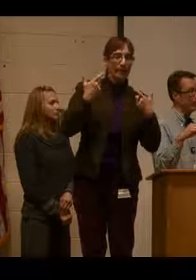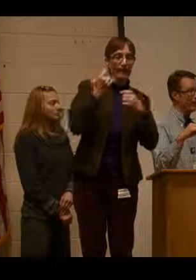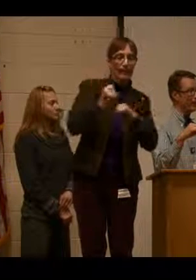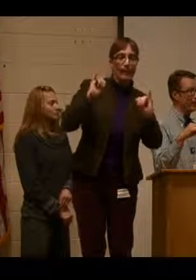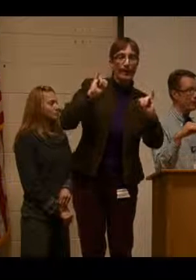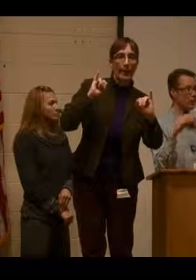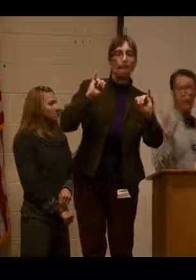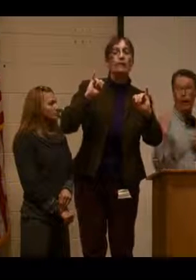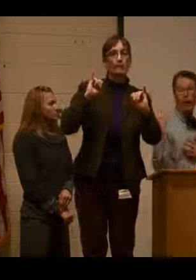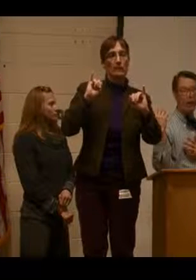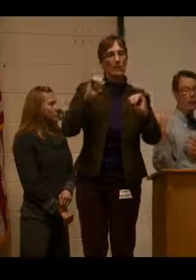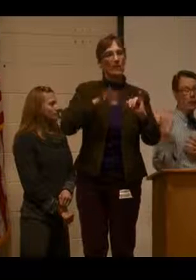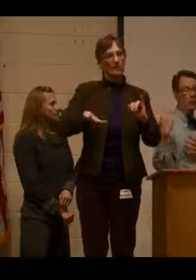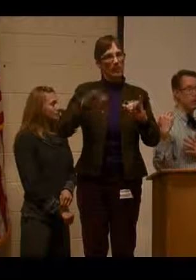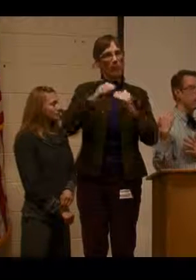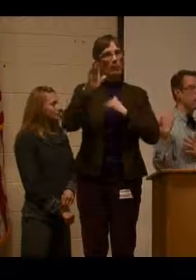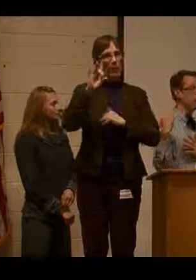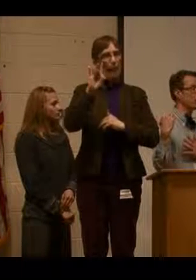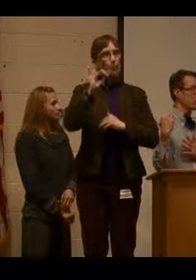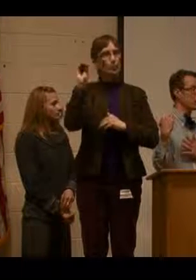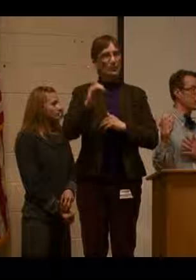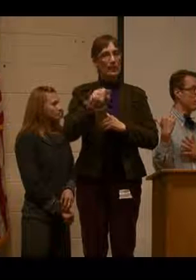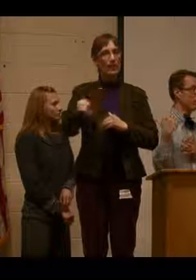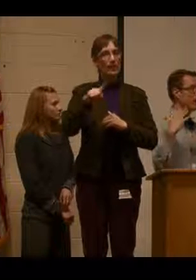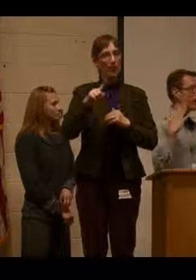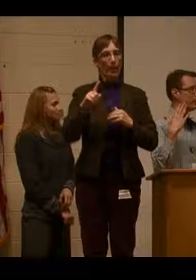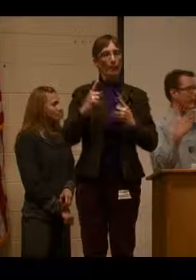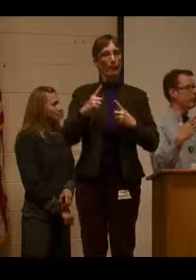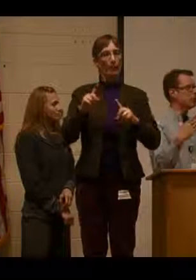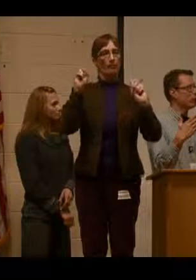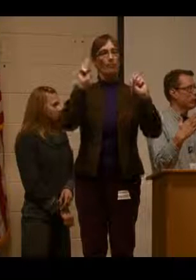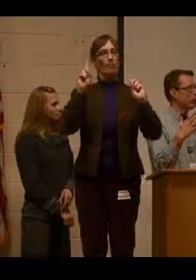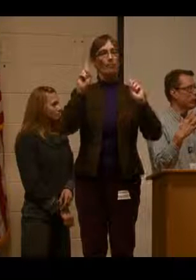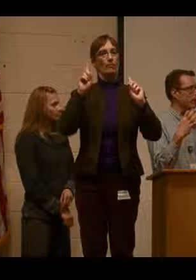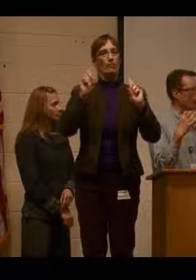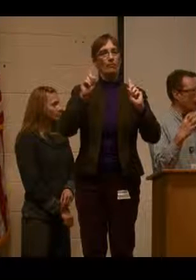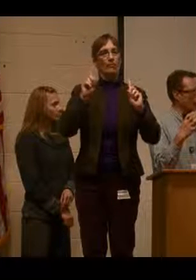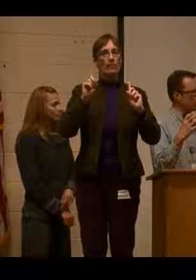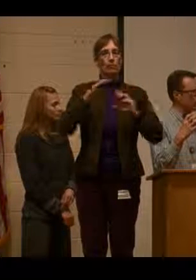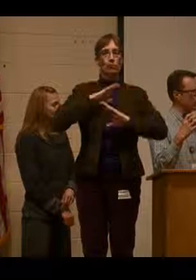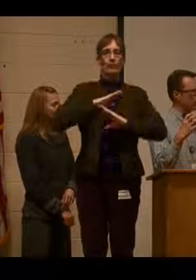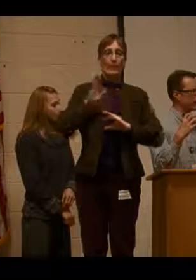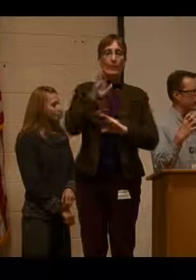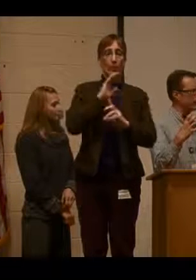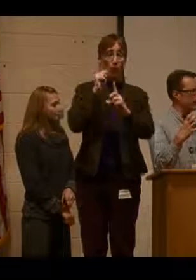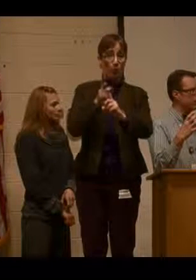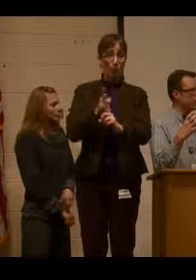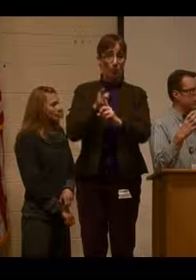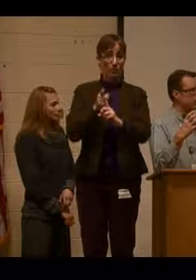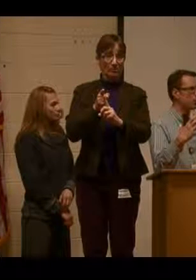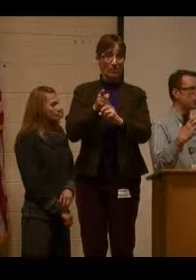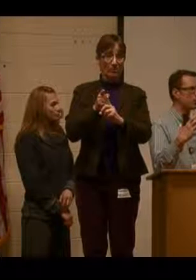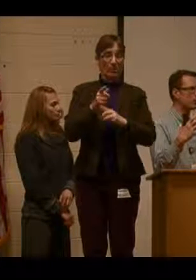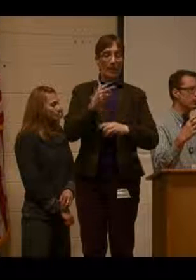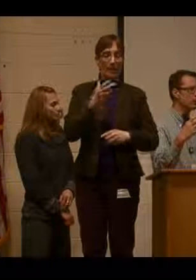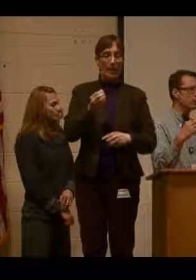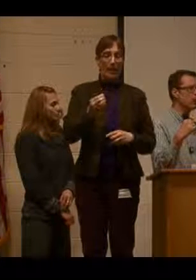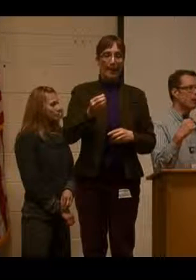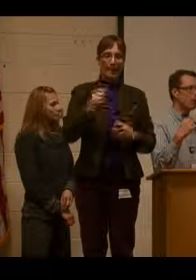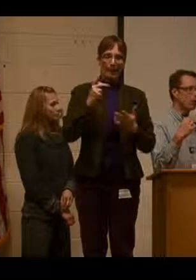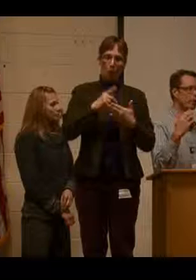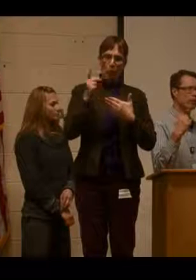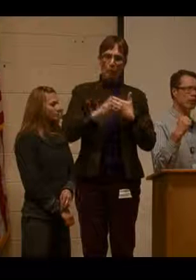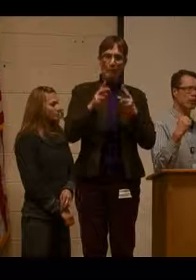it's because it's so individualized and we're giving those concrete experiences to our students in order for them to be